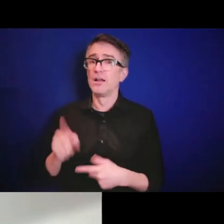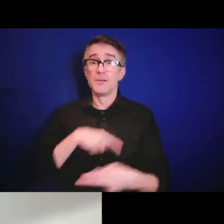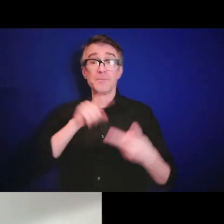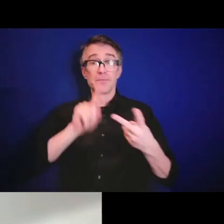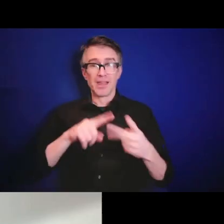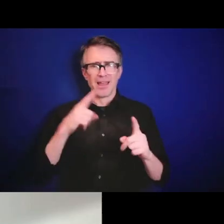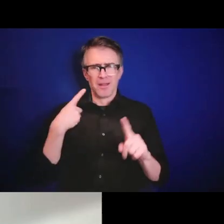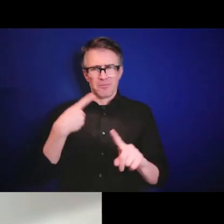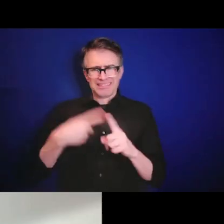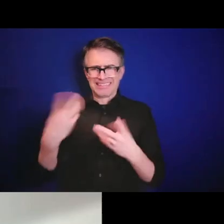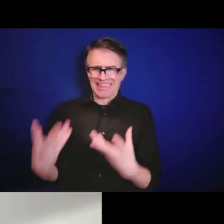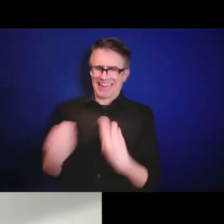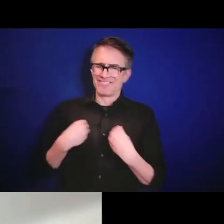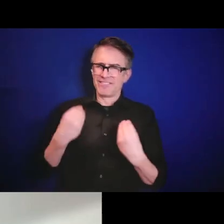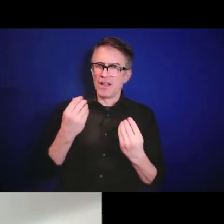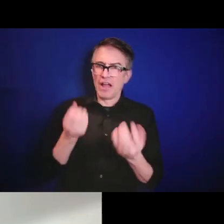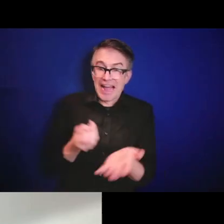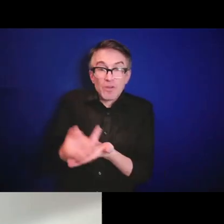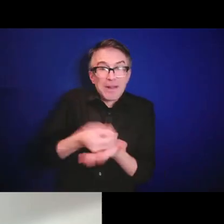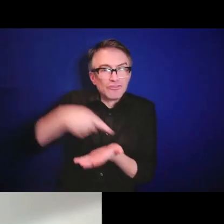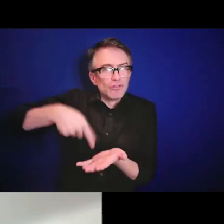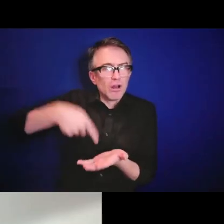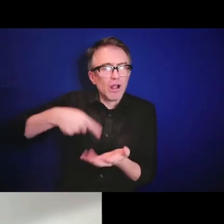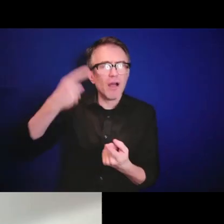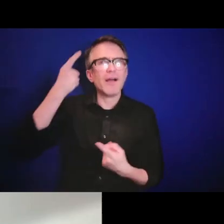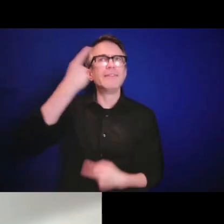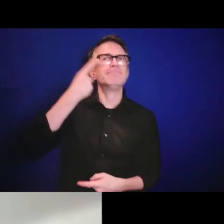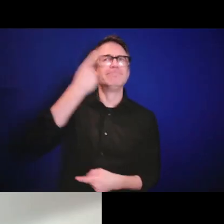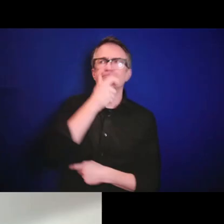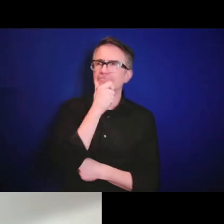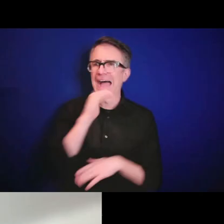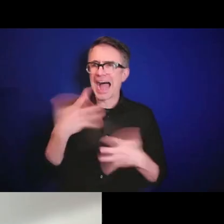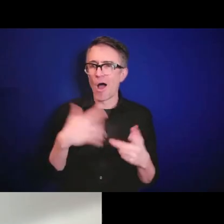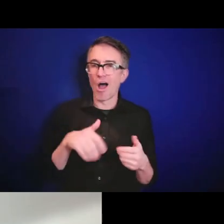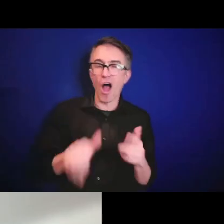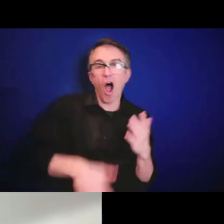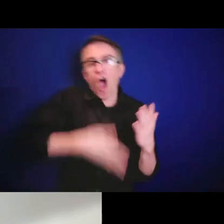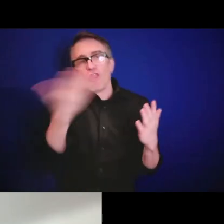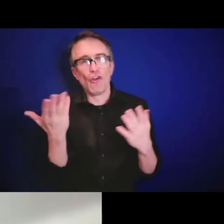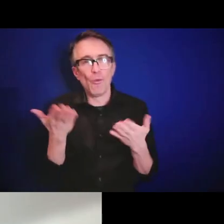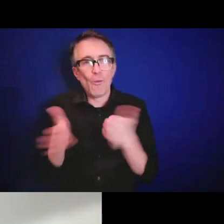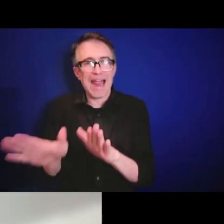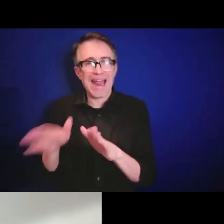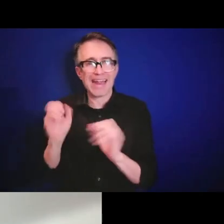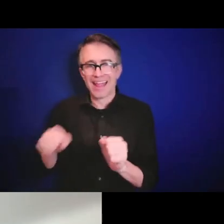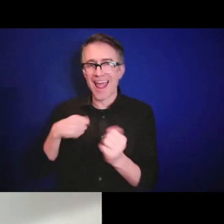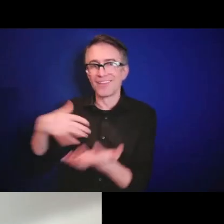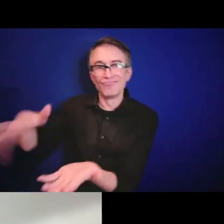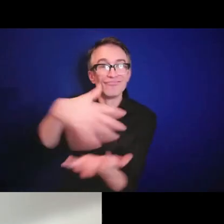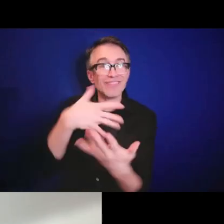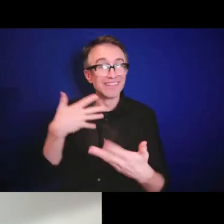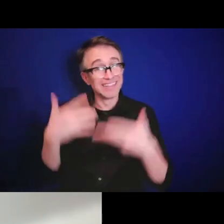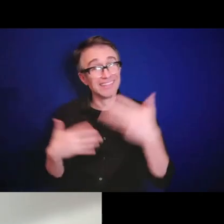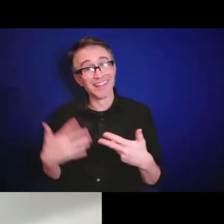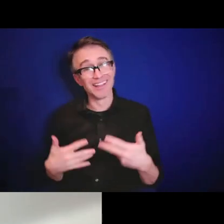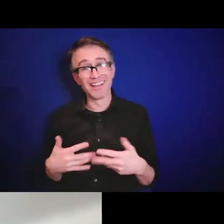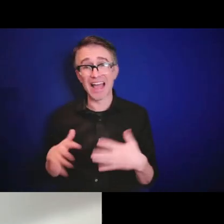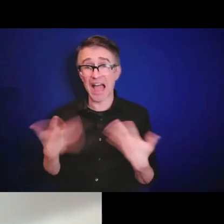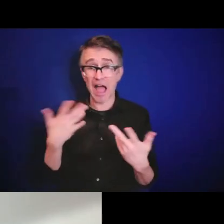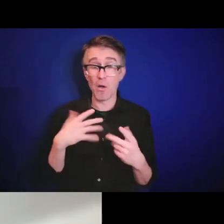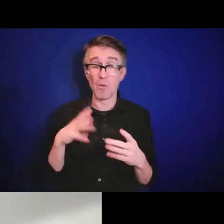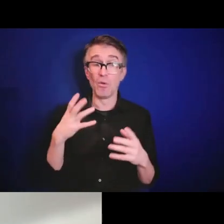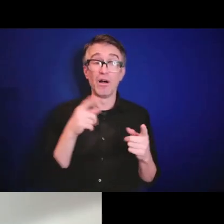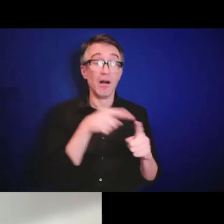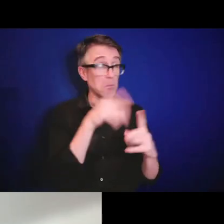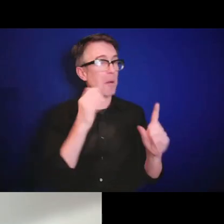in terms of what concerns we have, all the ethical issues, all the risks and challenges that we faced when we talk about